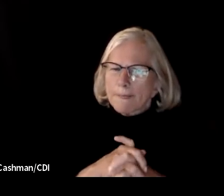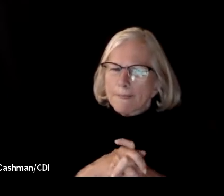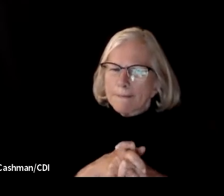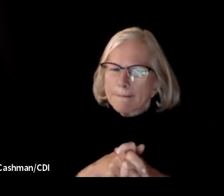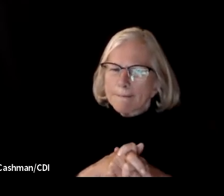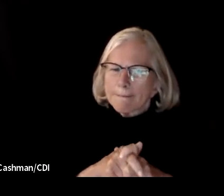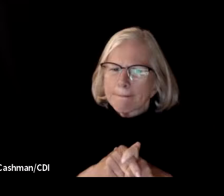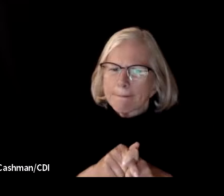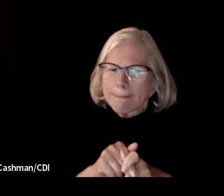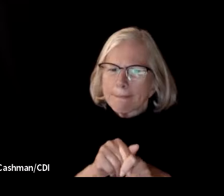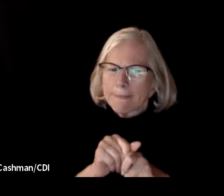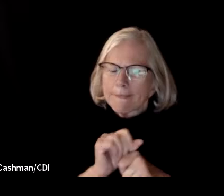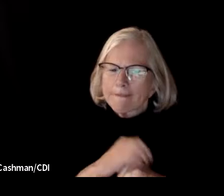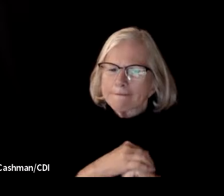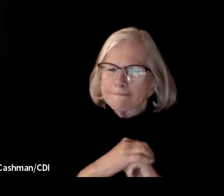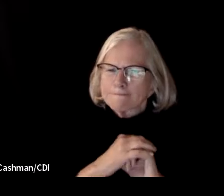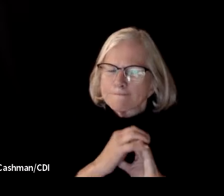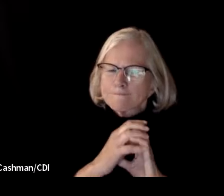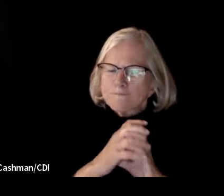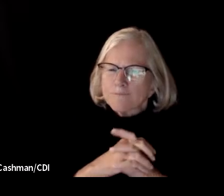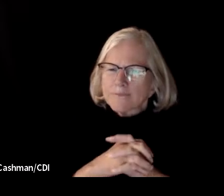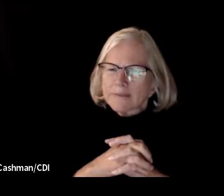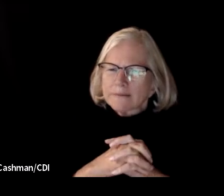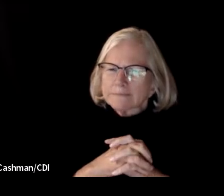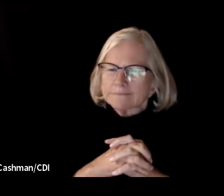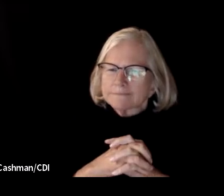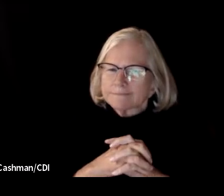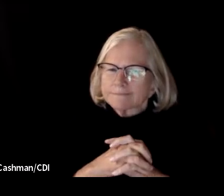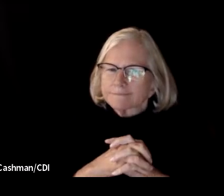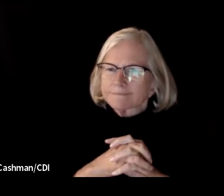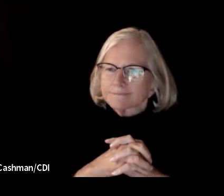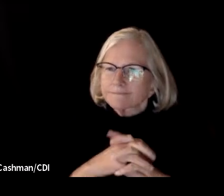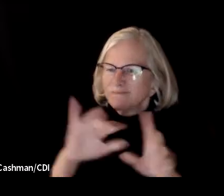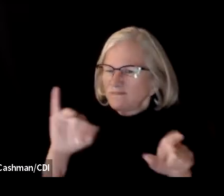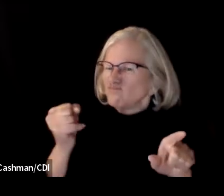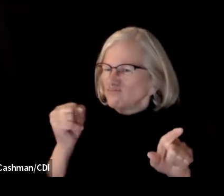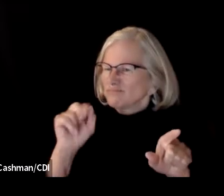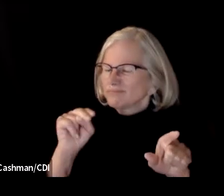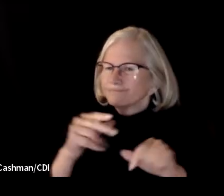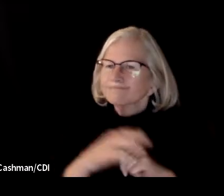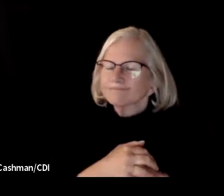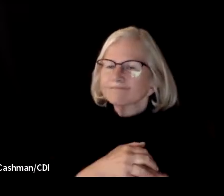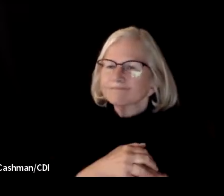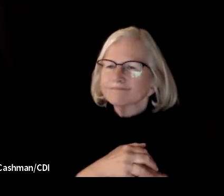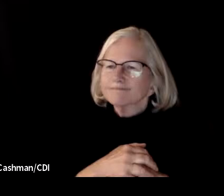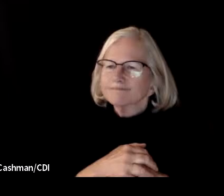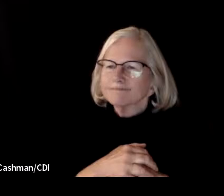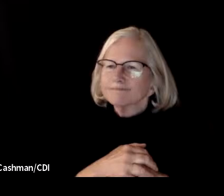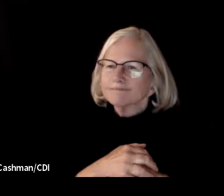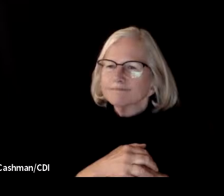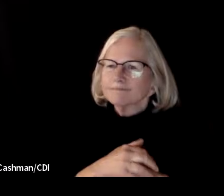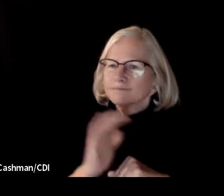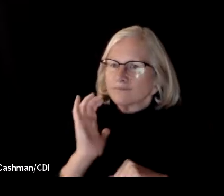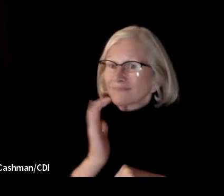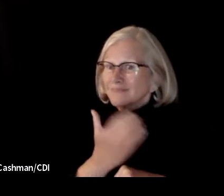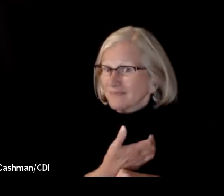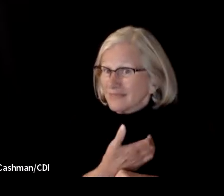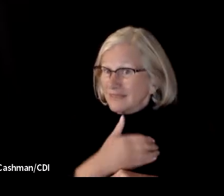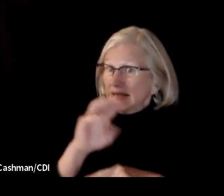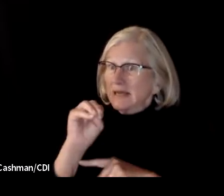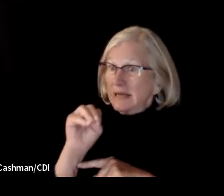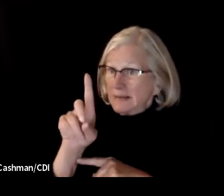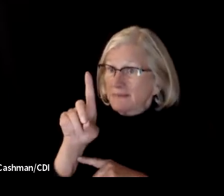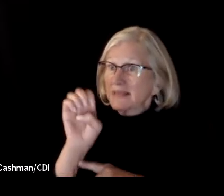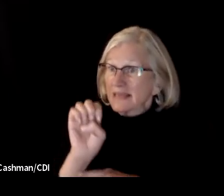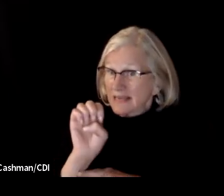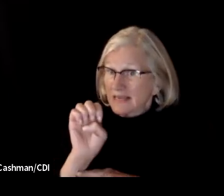This is Commissioner Malcolm, and certainly invite Commissioner Mueller to speak to this too. And Chris Erzman is on, and so Chris, please do chime in